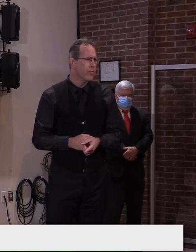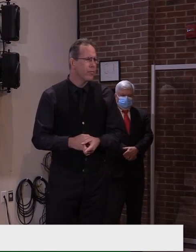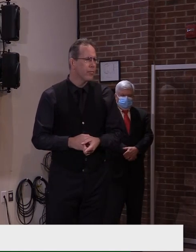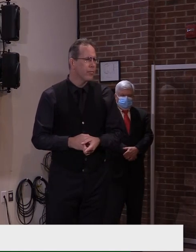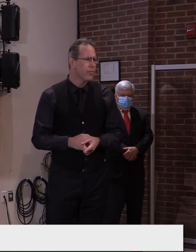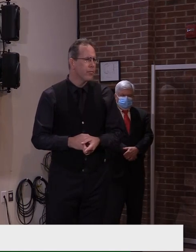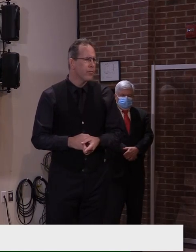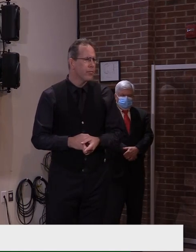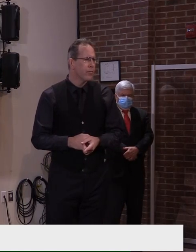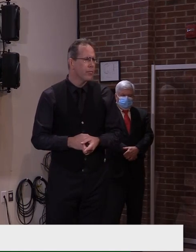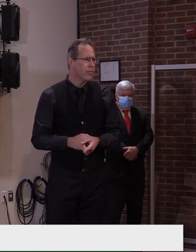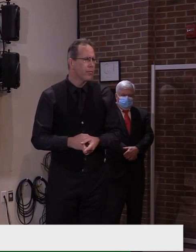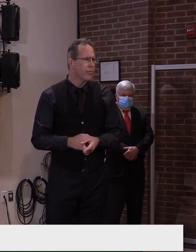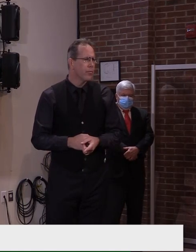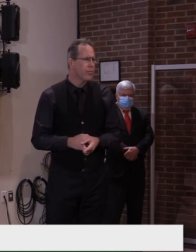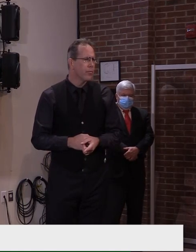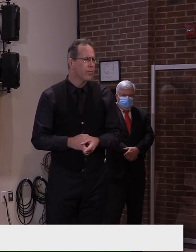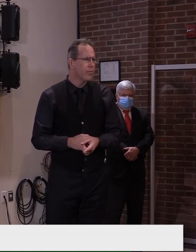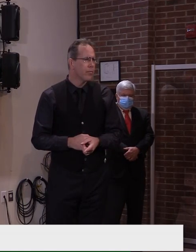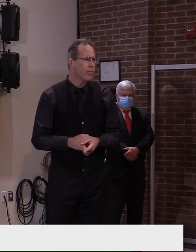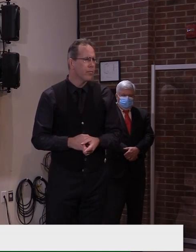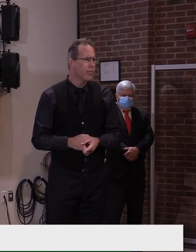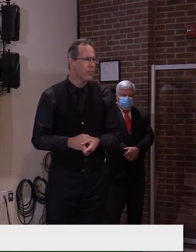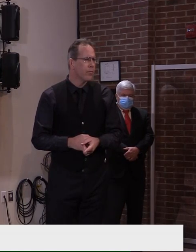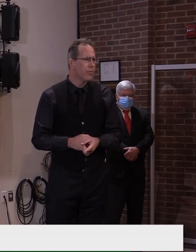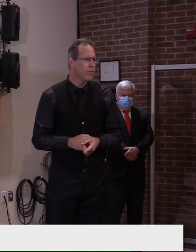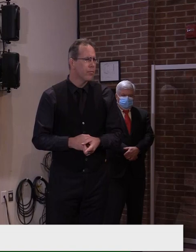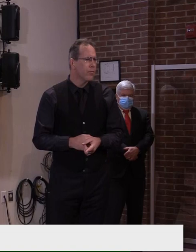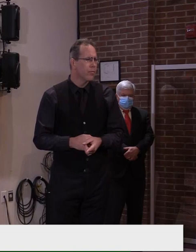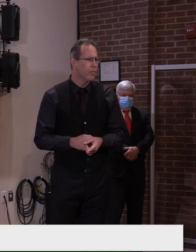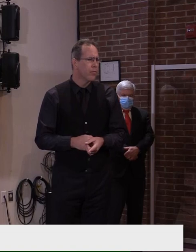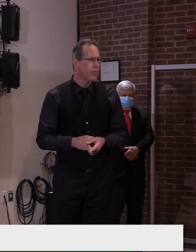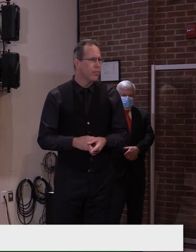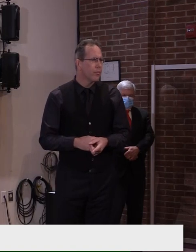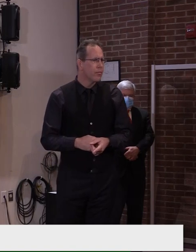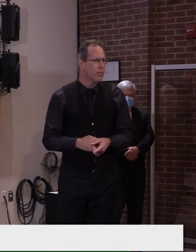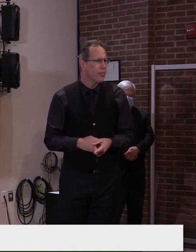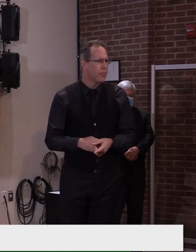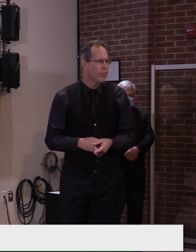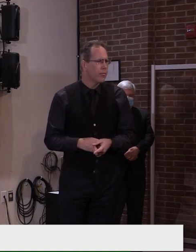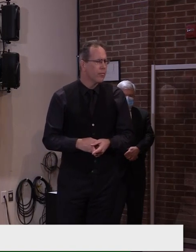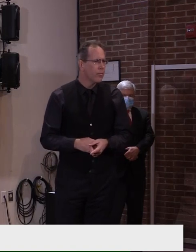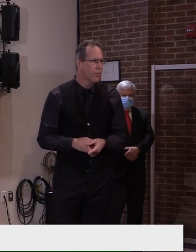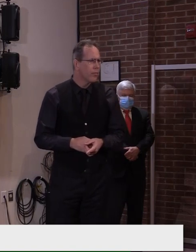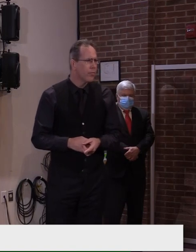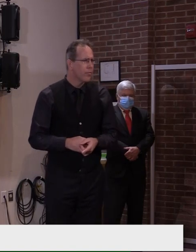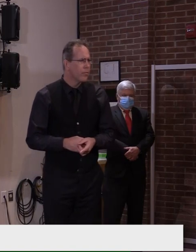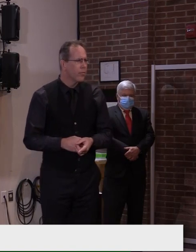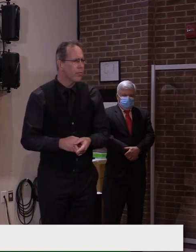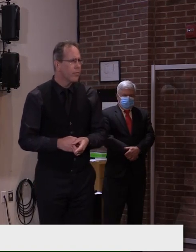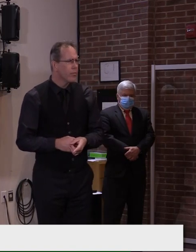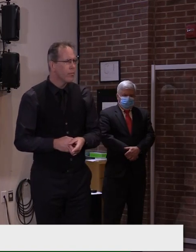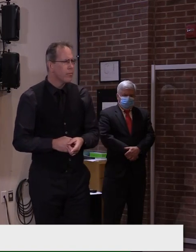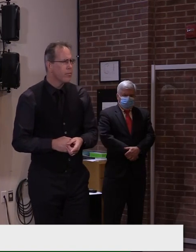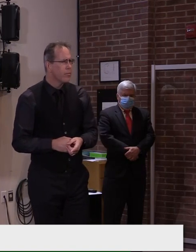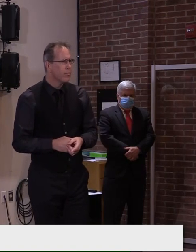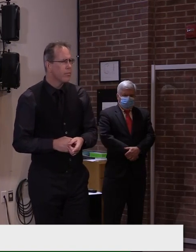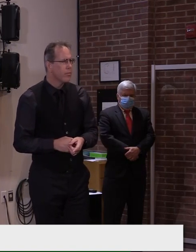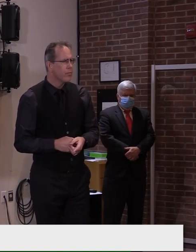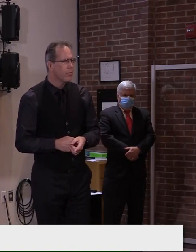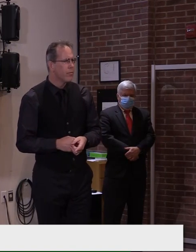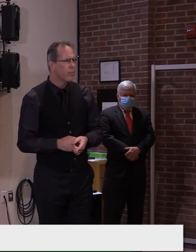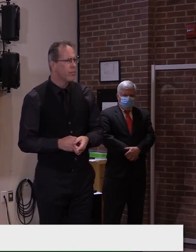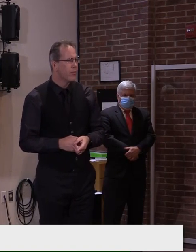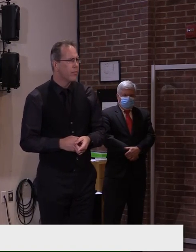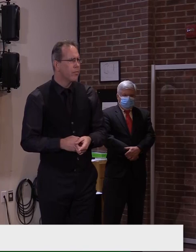been tested. And I'm wondering if the state collects any hard data on the number